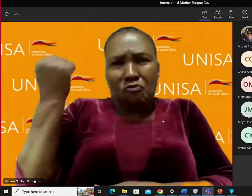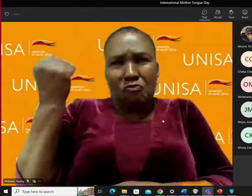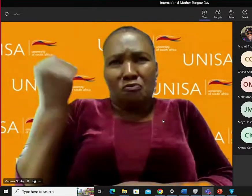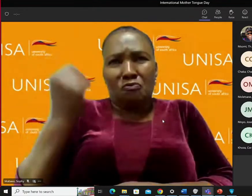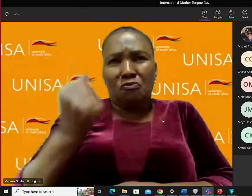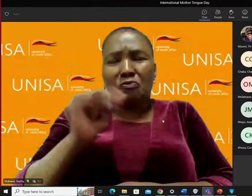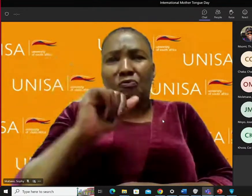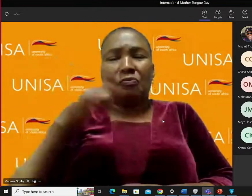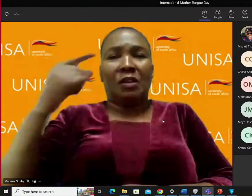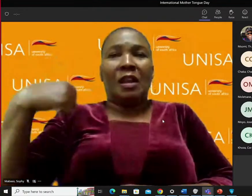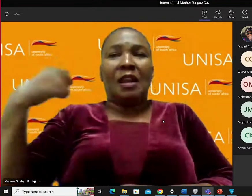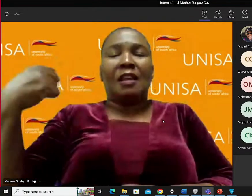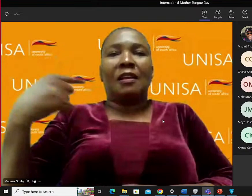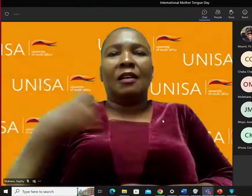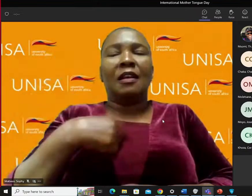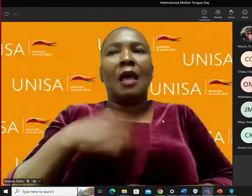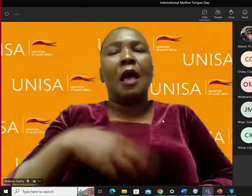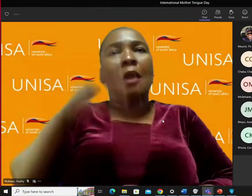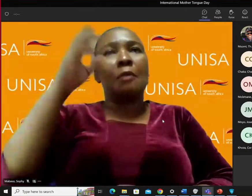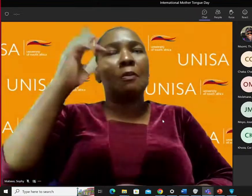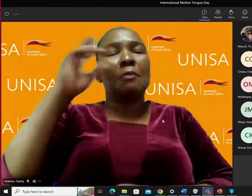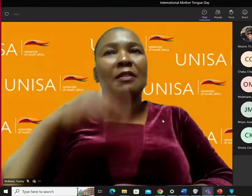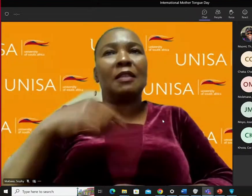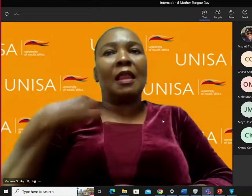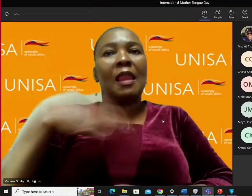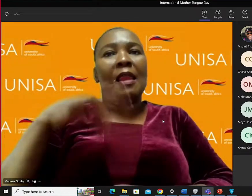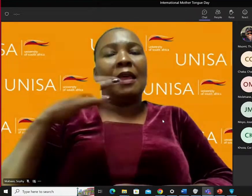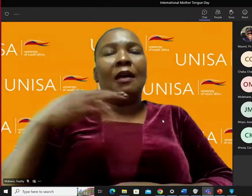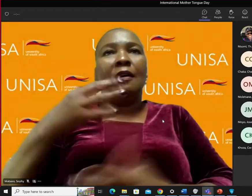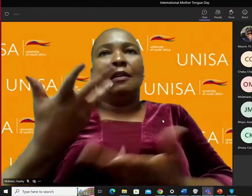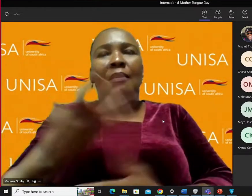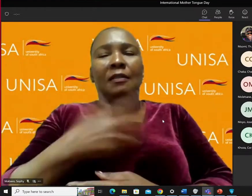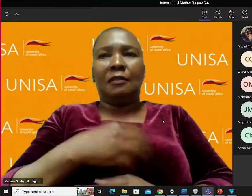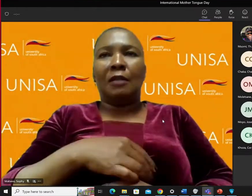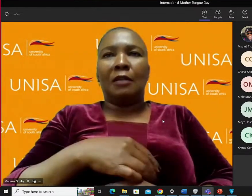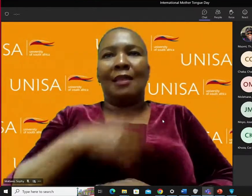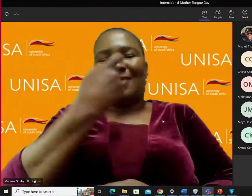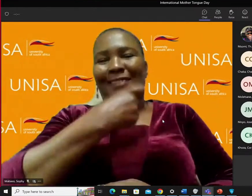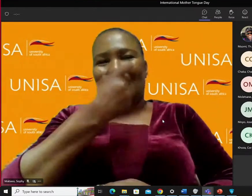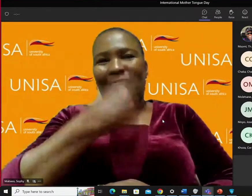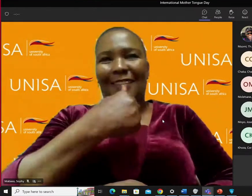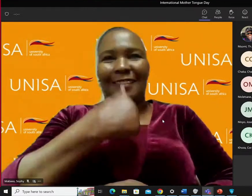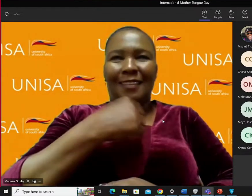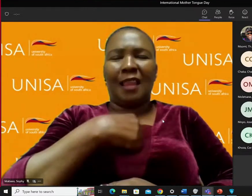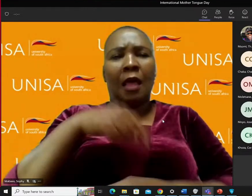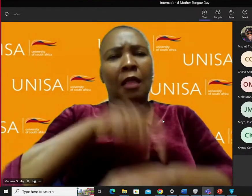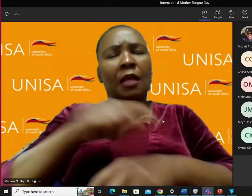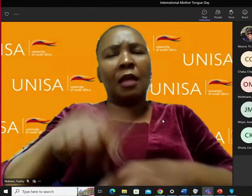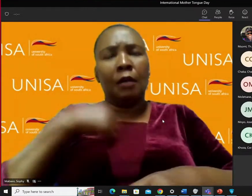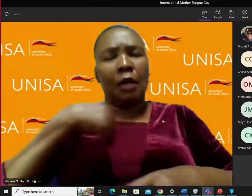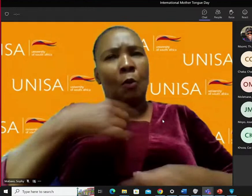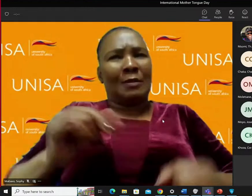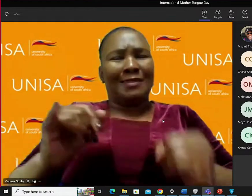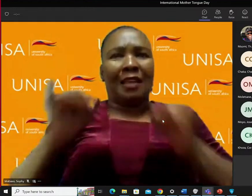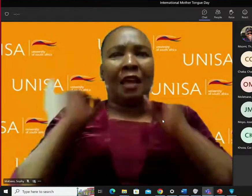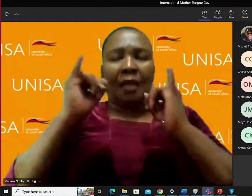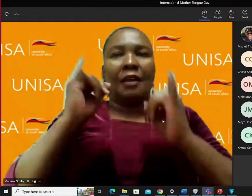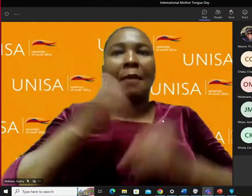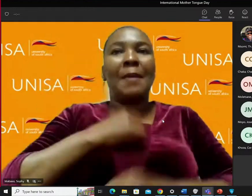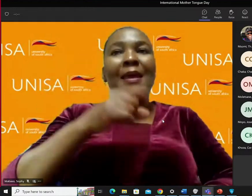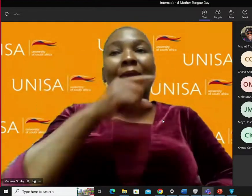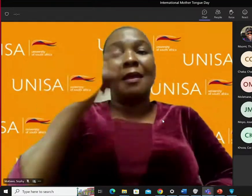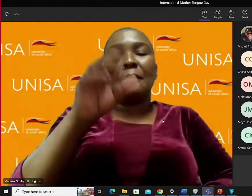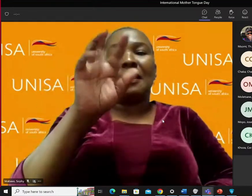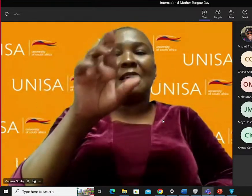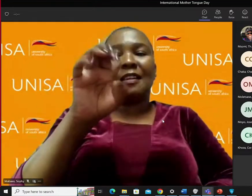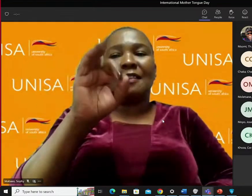And I remember the lady just laughed at me, but I was very serious at the time. You know, so my name being Refilwe and speaking